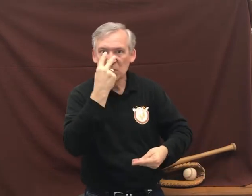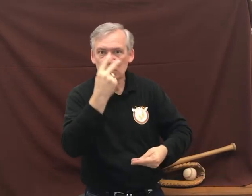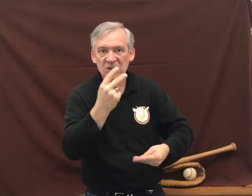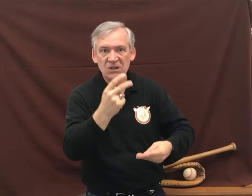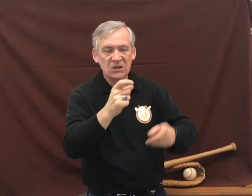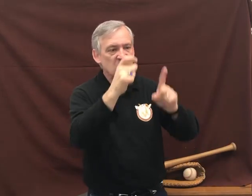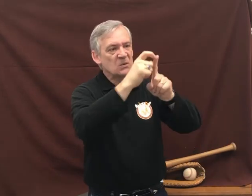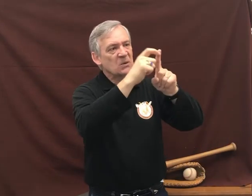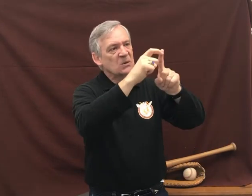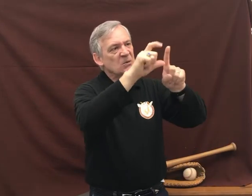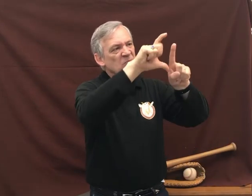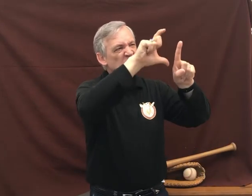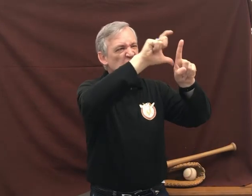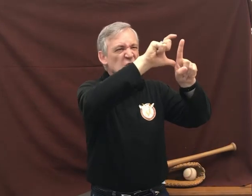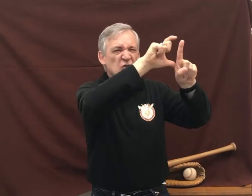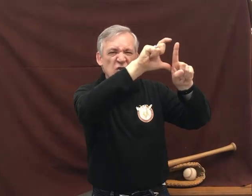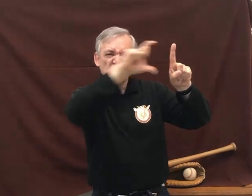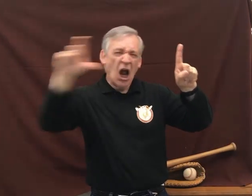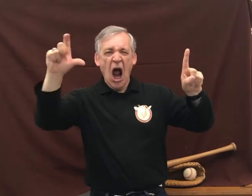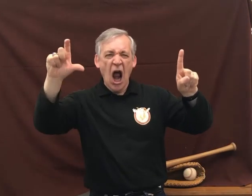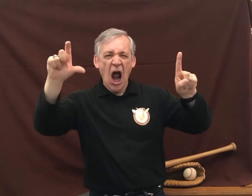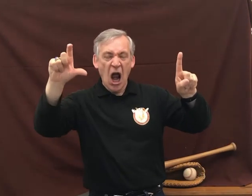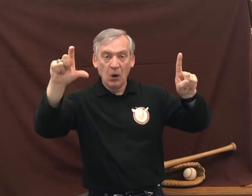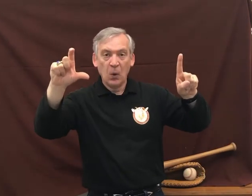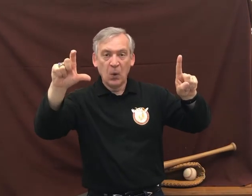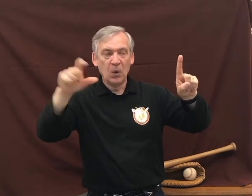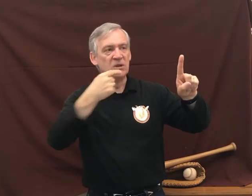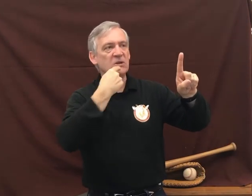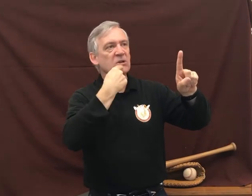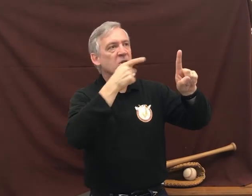"Brooklyn Dodgers sign Jackie Robinson."